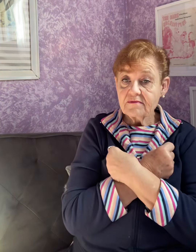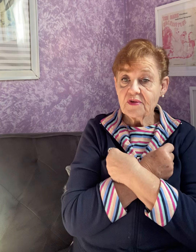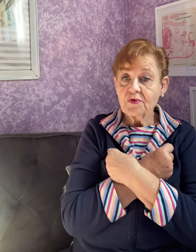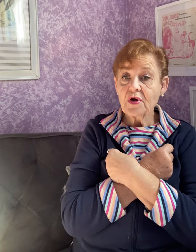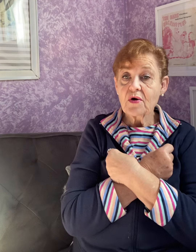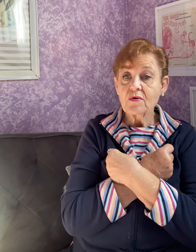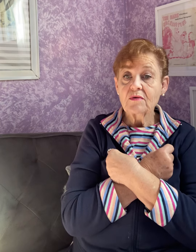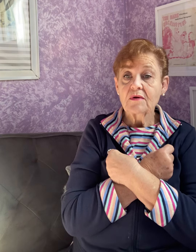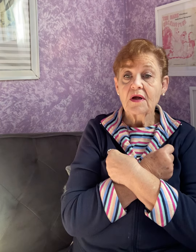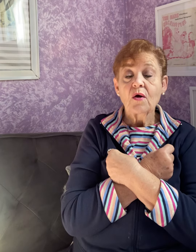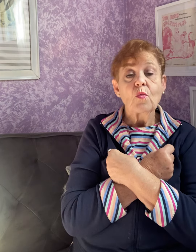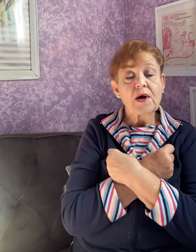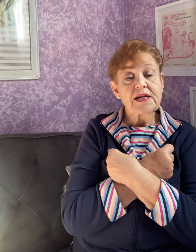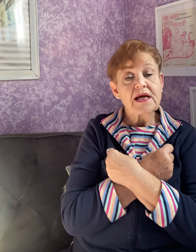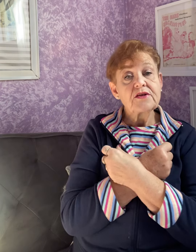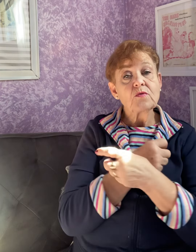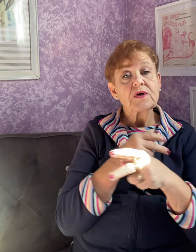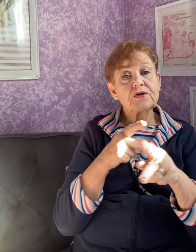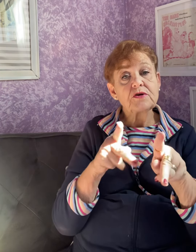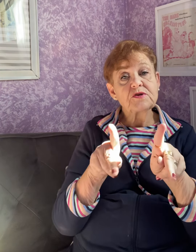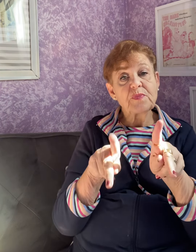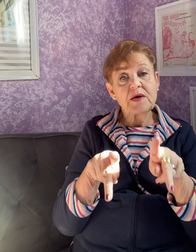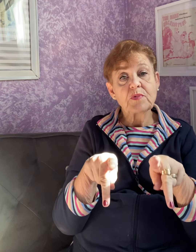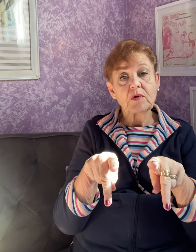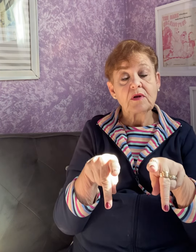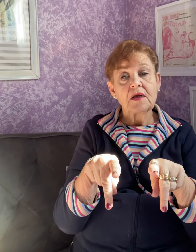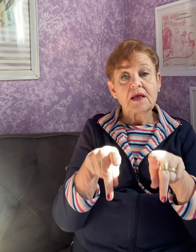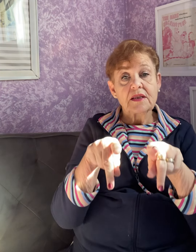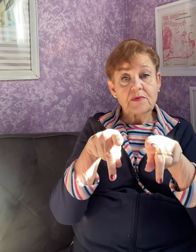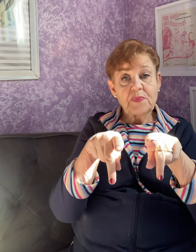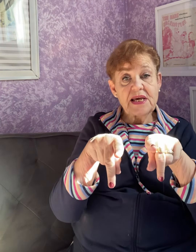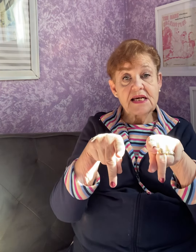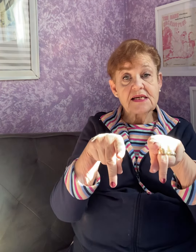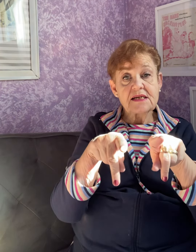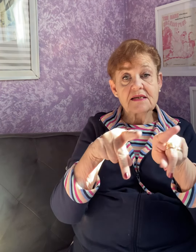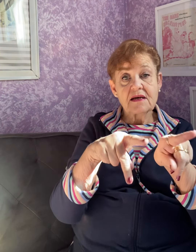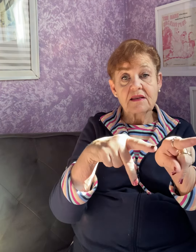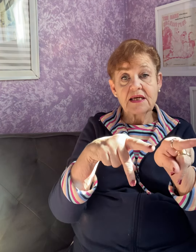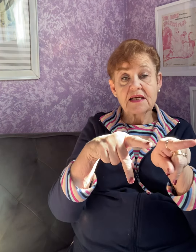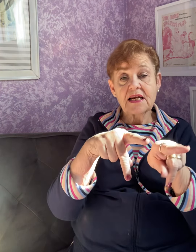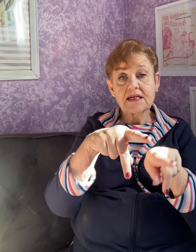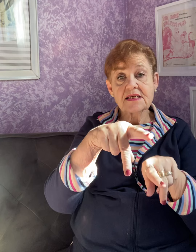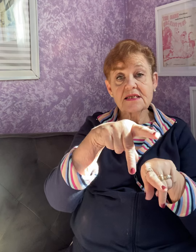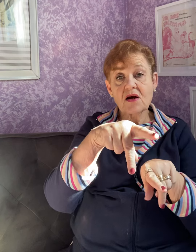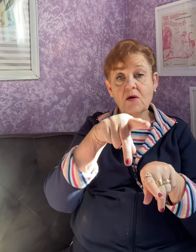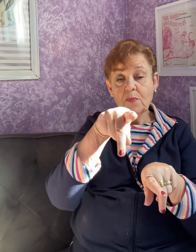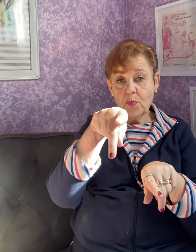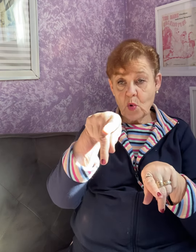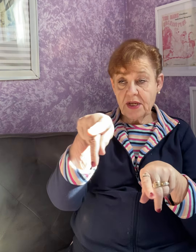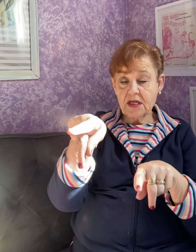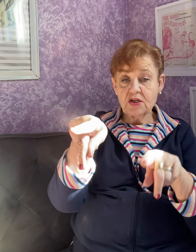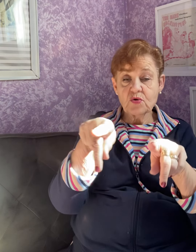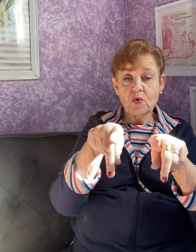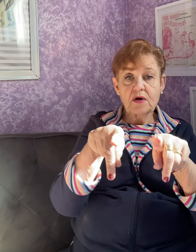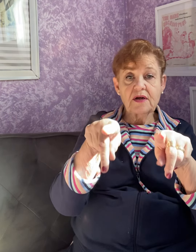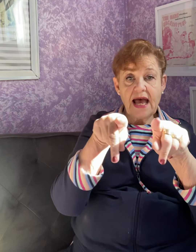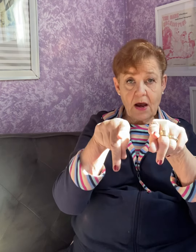you know. One another will use people. The P, the indexes are pointing toward